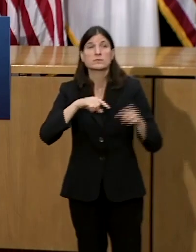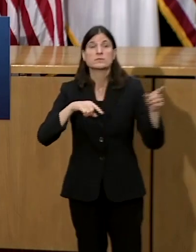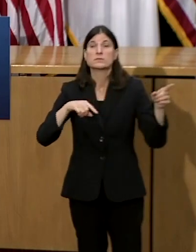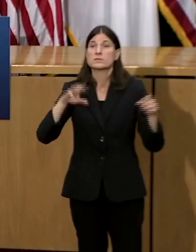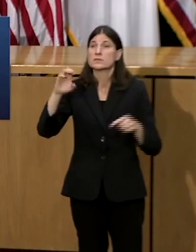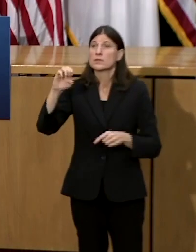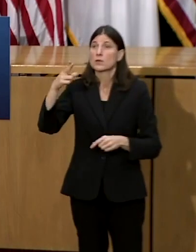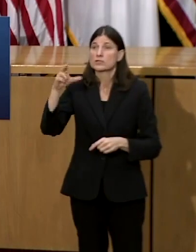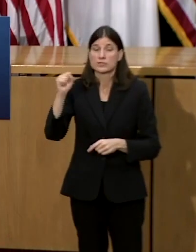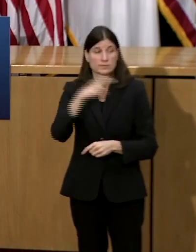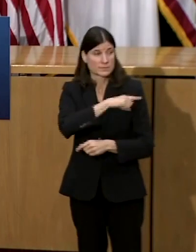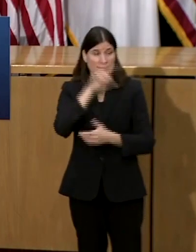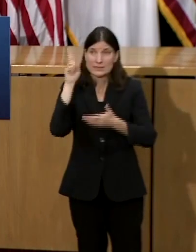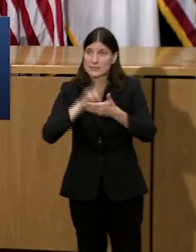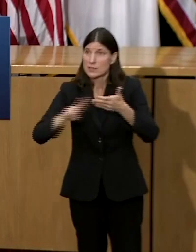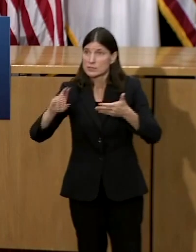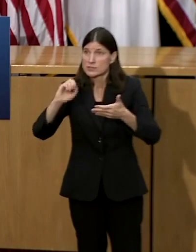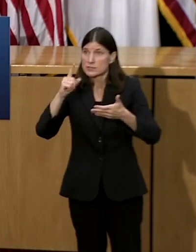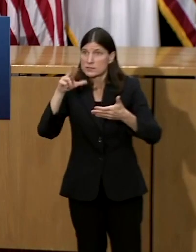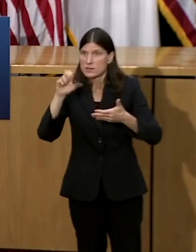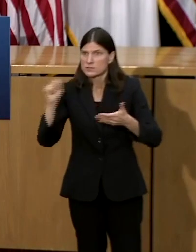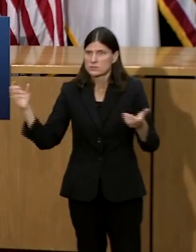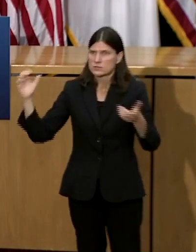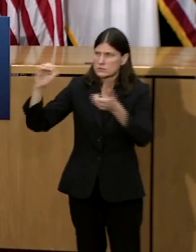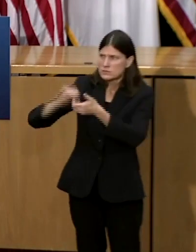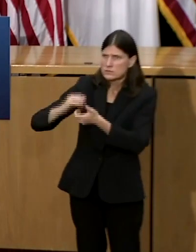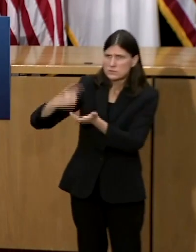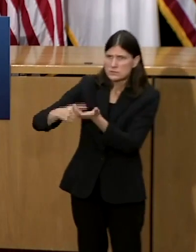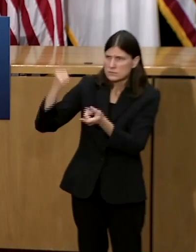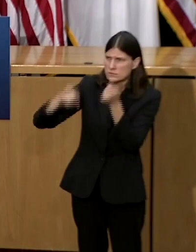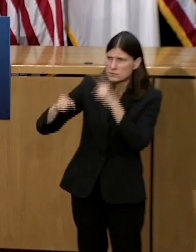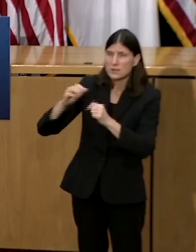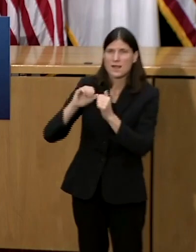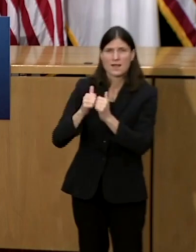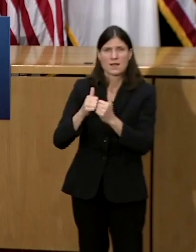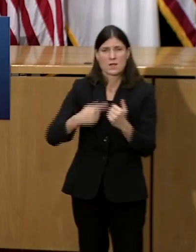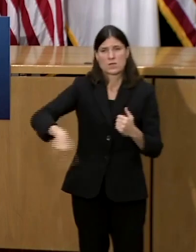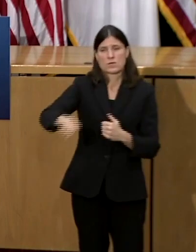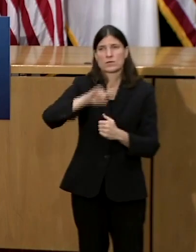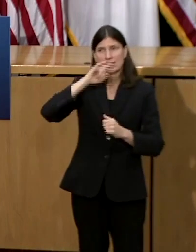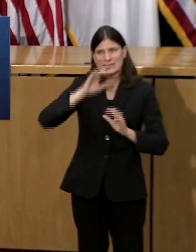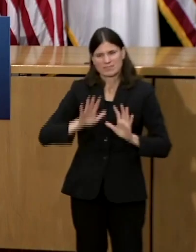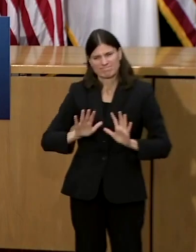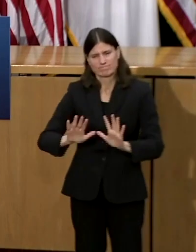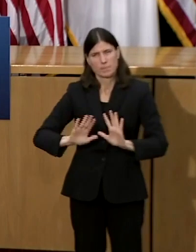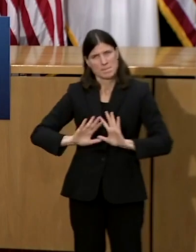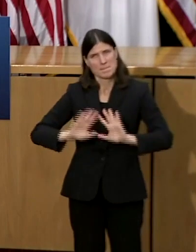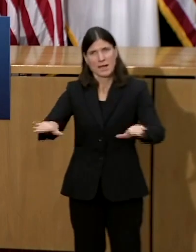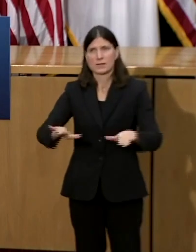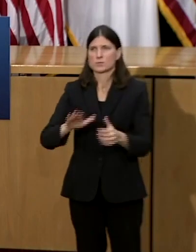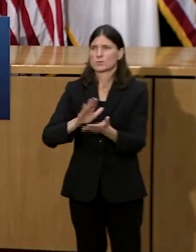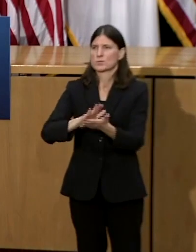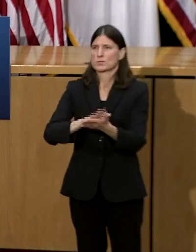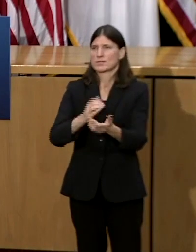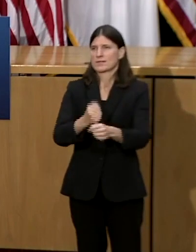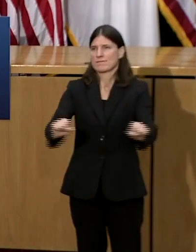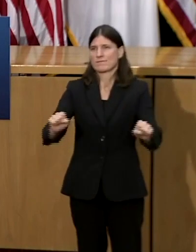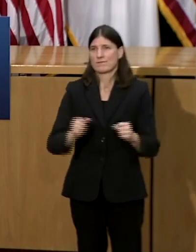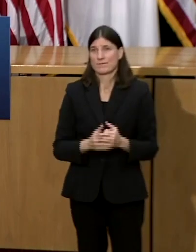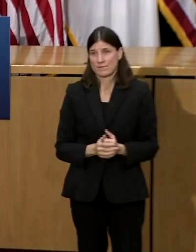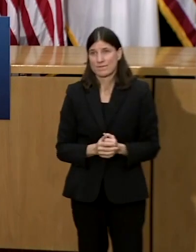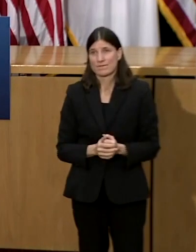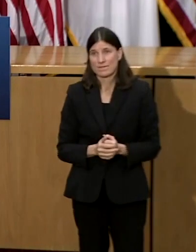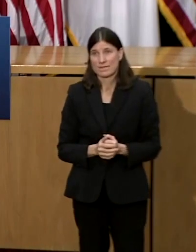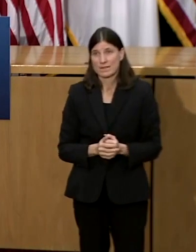school. We owe a deep debt of gratitude to all the child care providers, teachers, paraprofessionals,